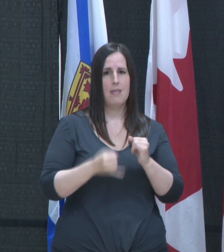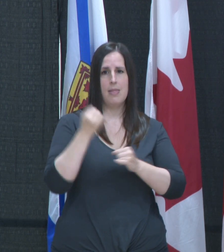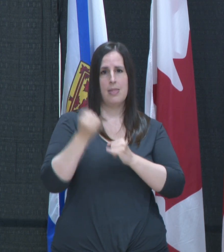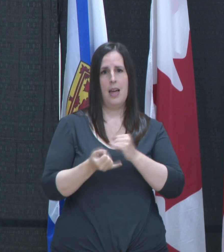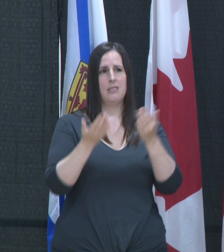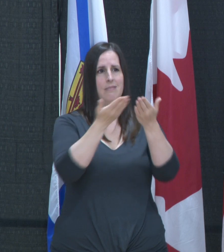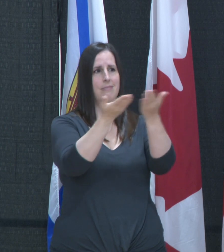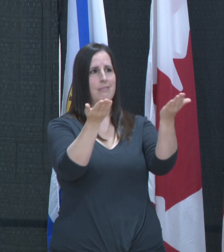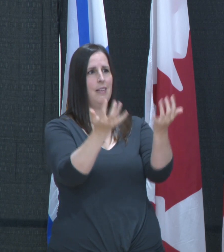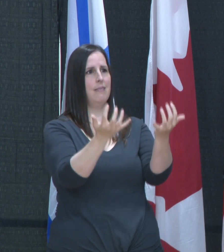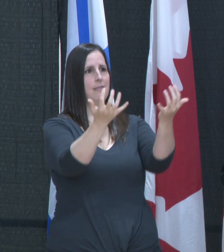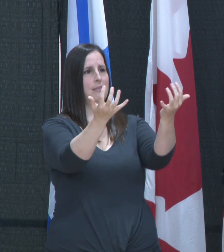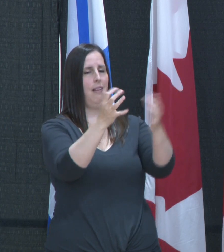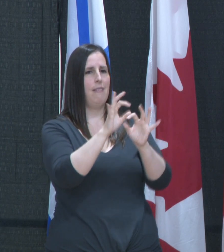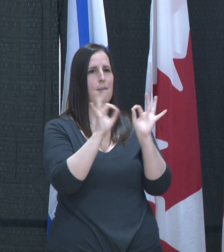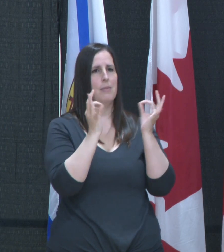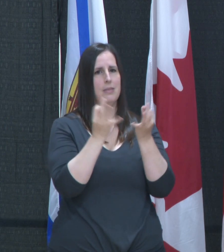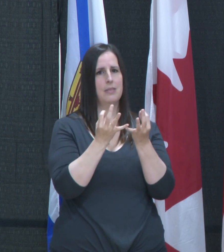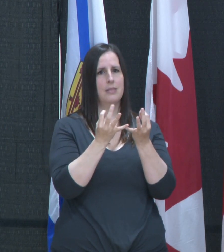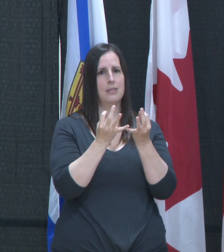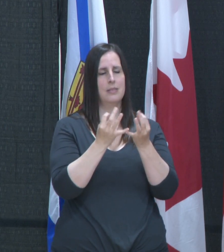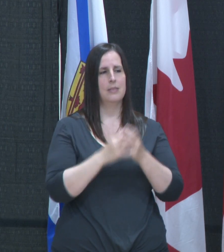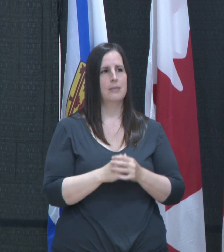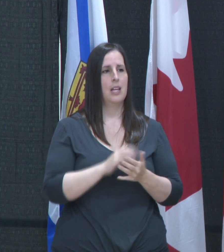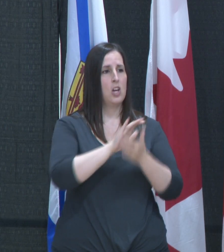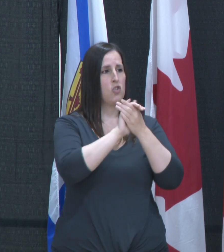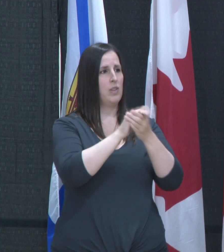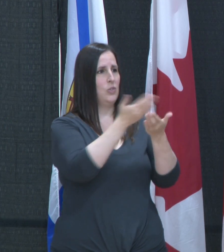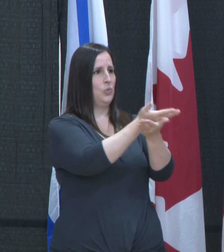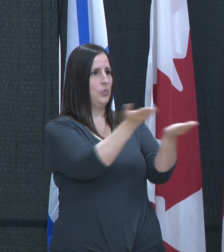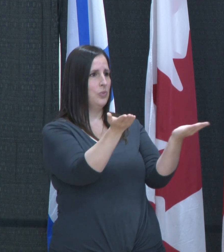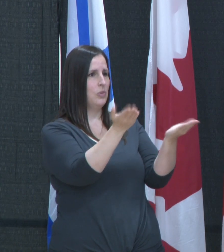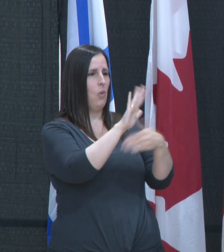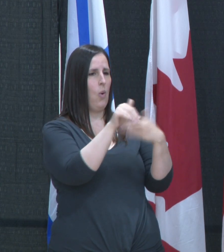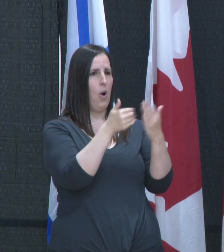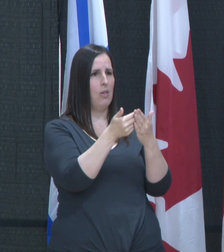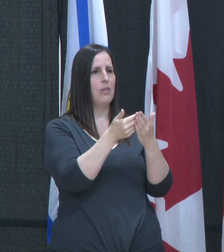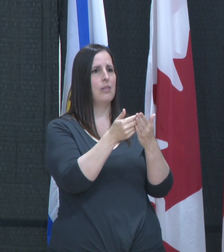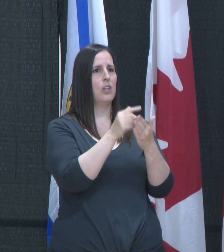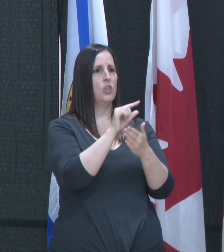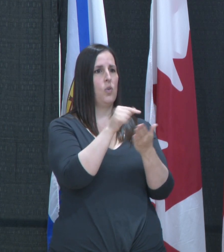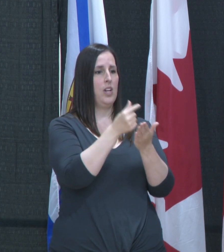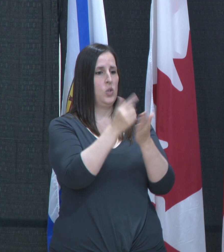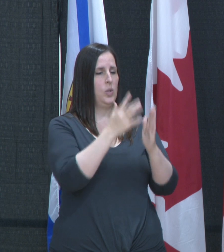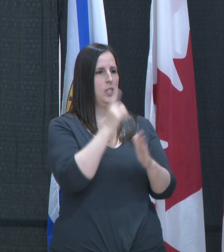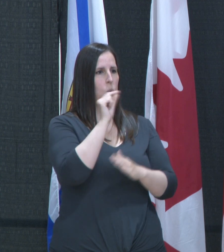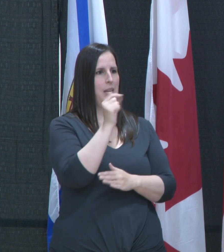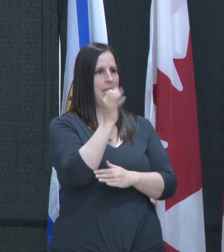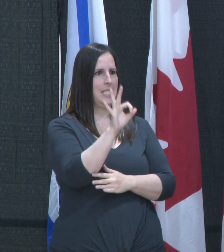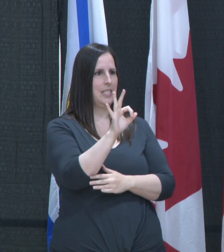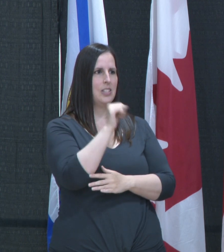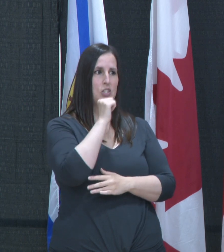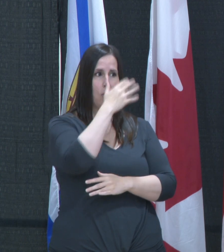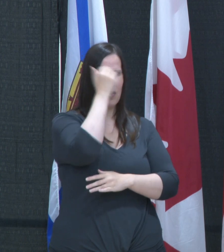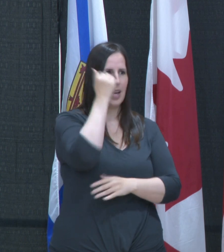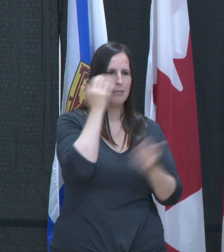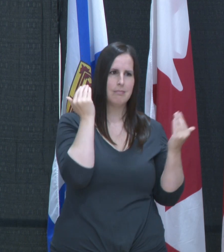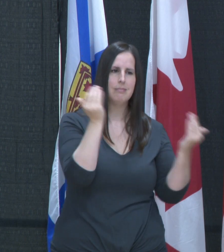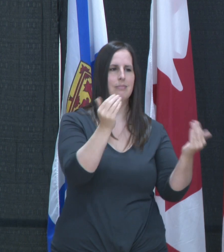our families. Congratulations to all of us, the grads of 2019. Don't forget to be great.